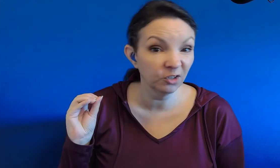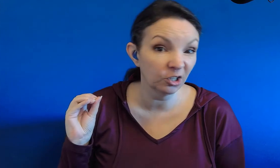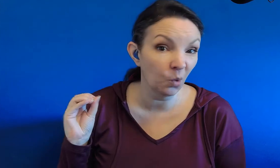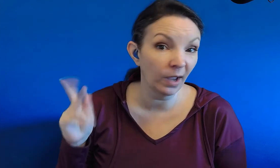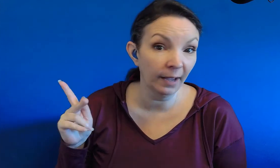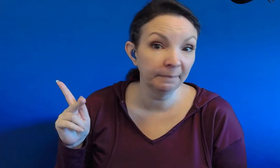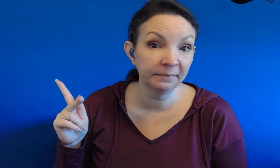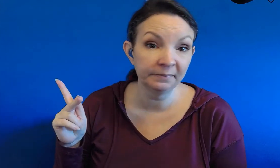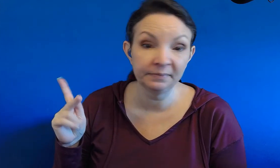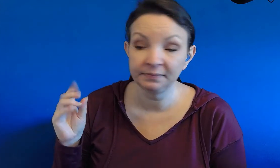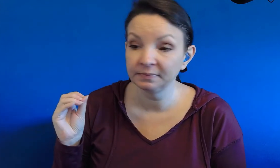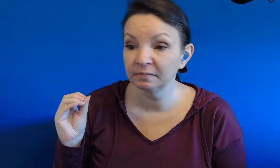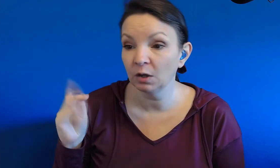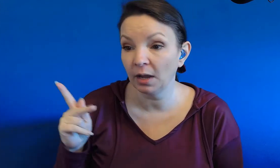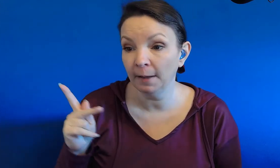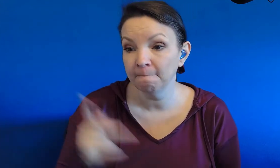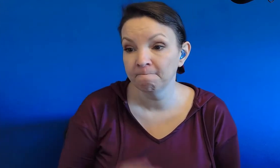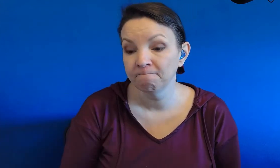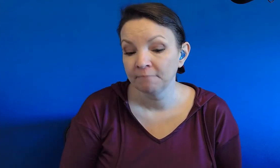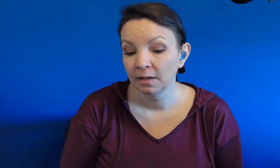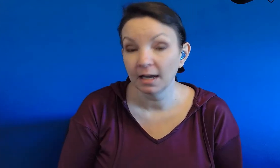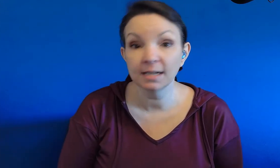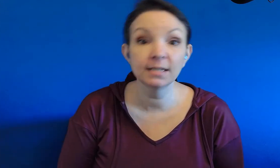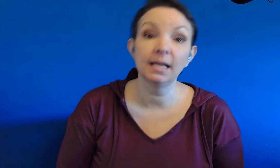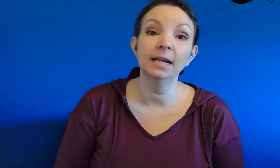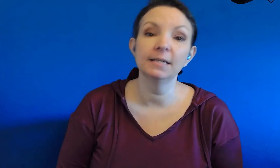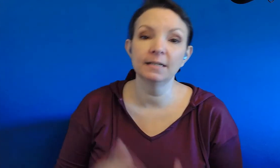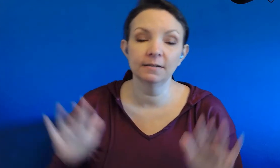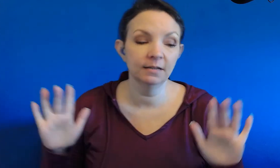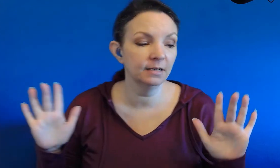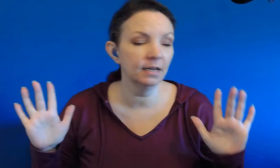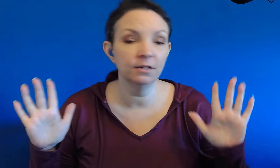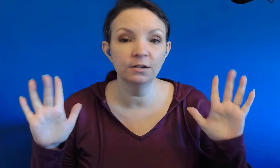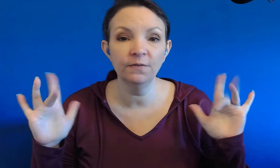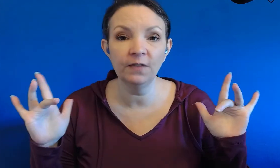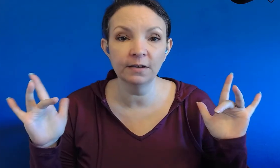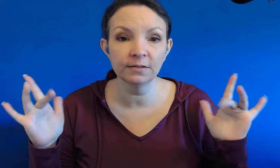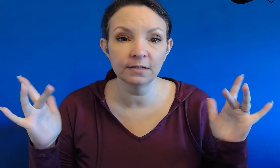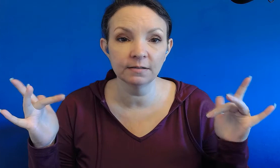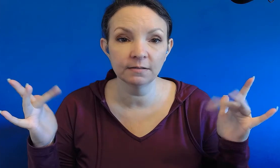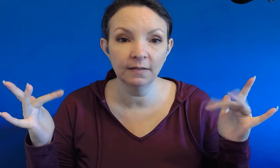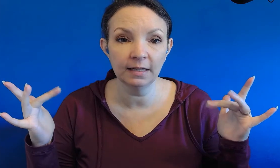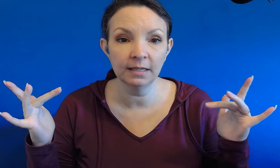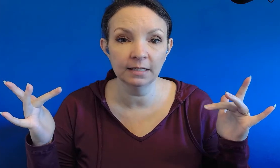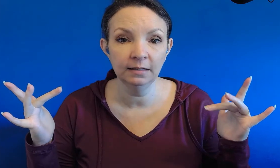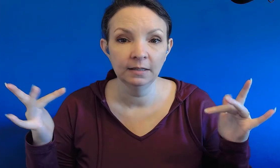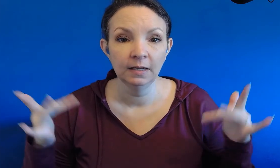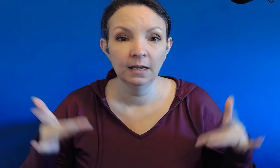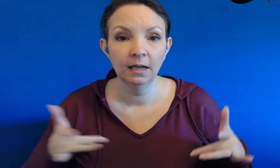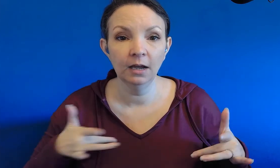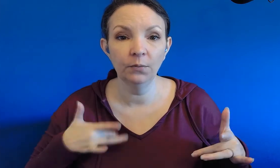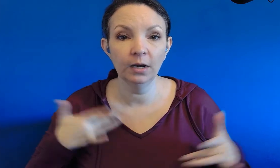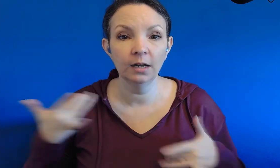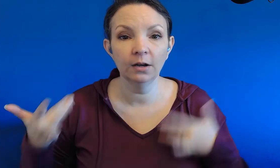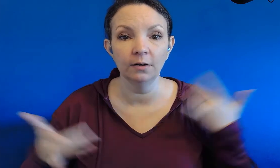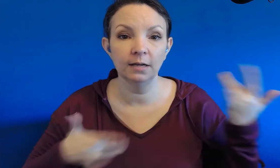okay. Okay. Excited. So you take your 2 fingers like this, and we're gonna go